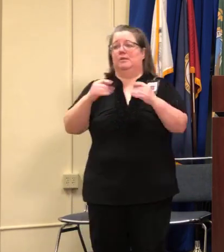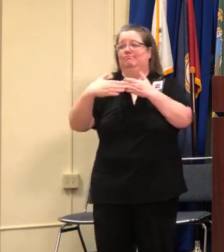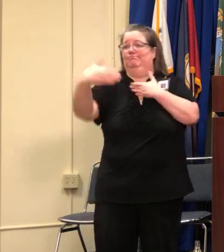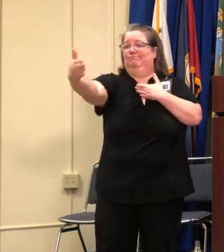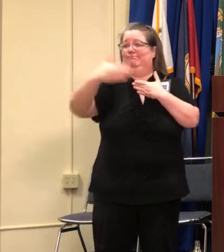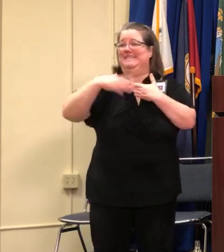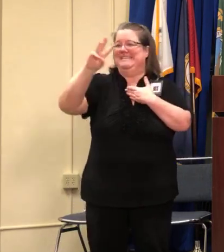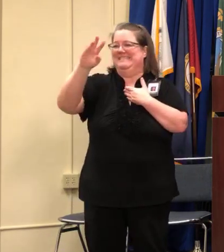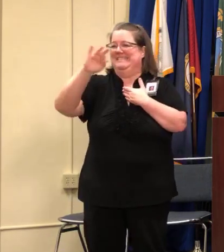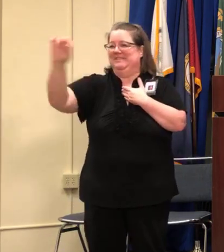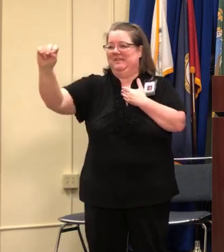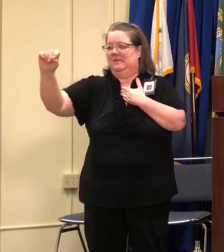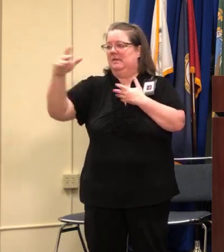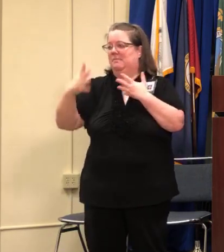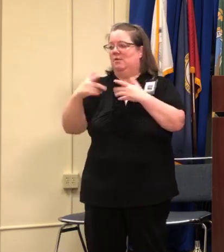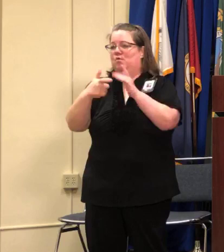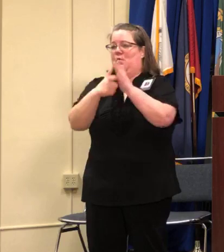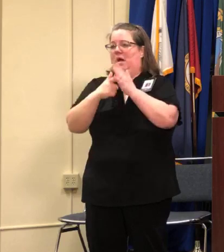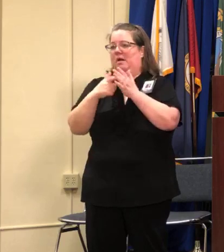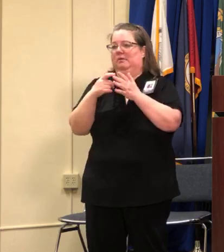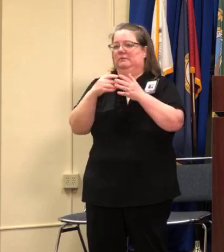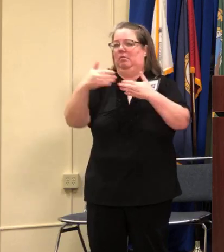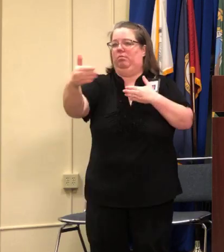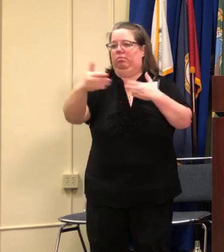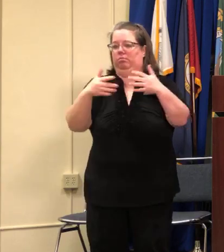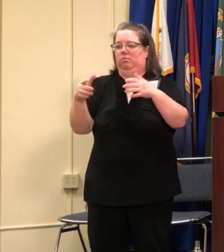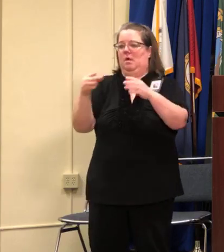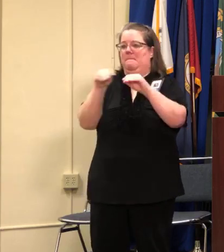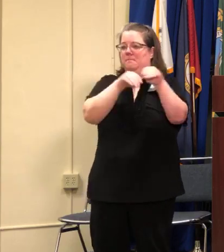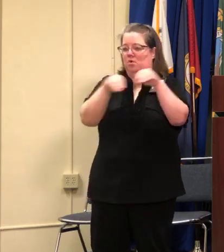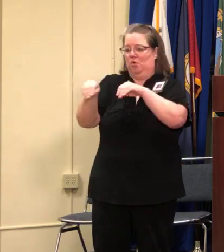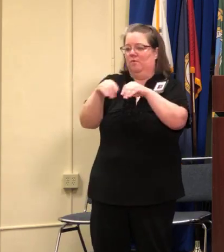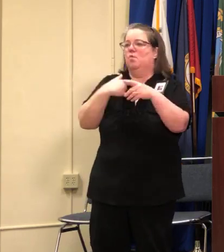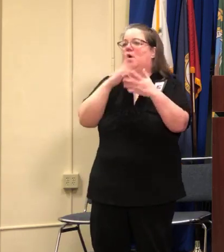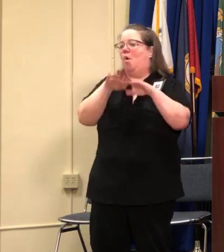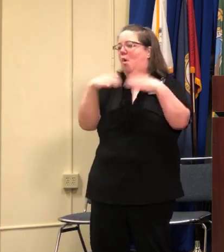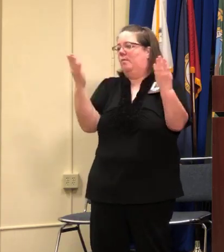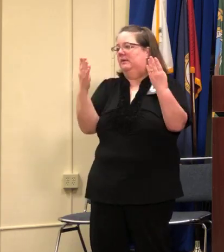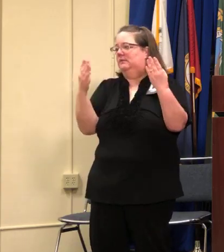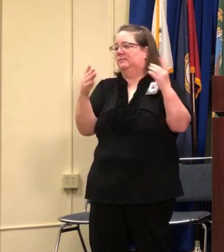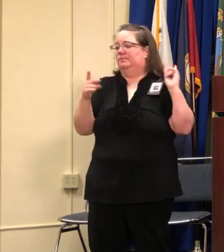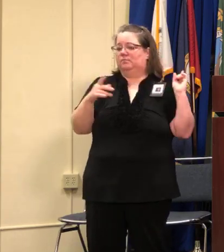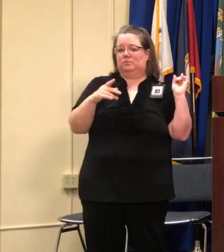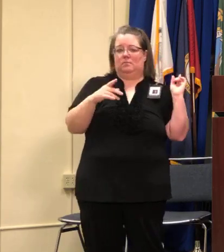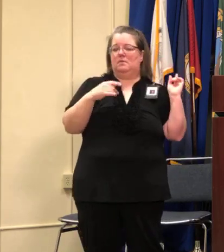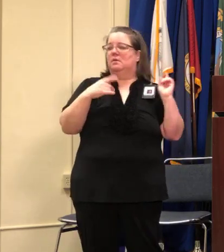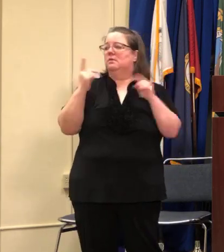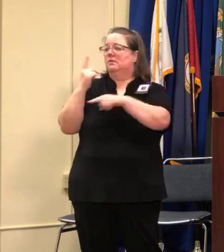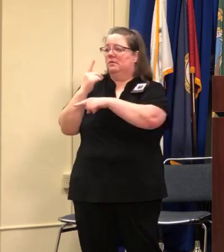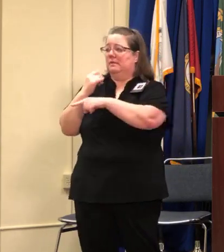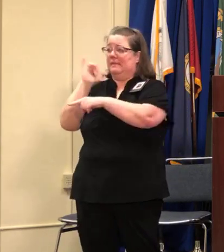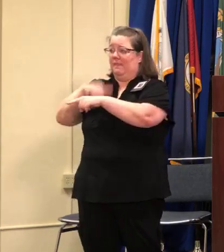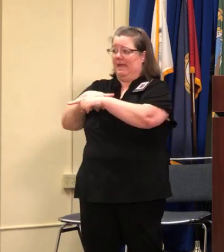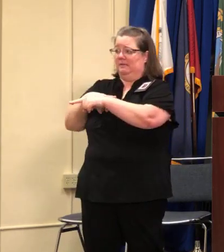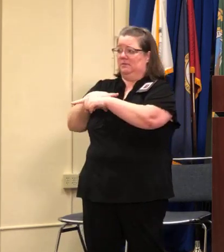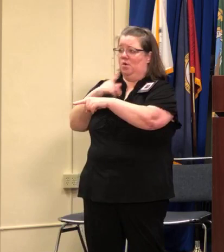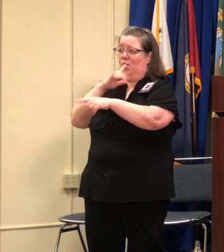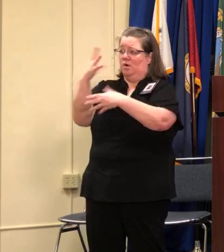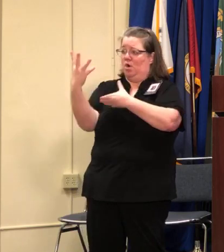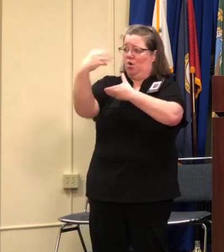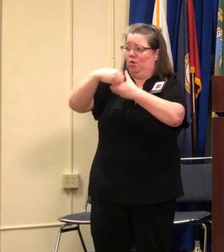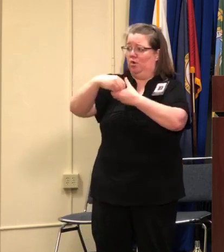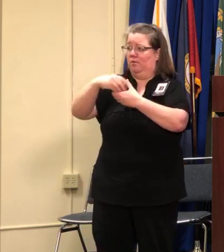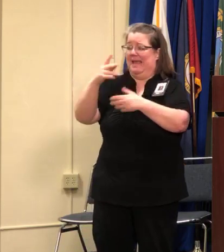answer questions, so it may take a minute for us to move back and forth, but we'll open questions. So Dr. Randolph, is this really to include